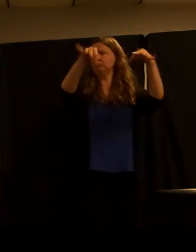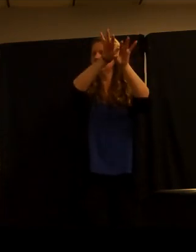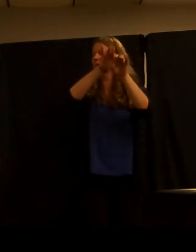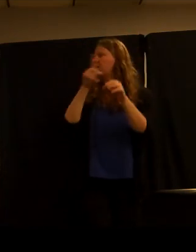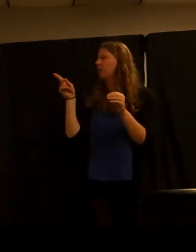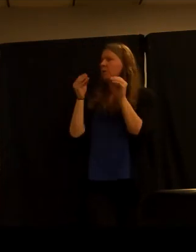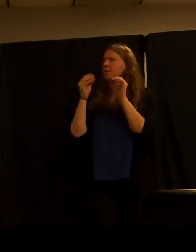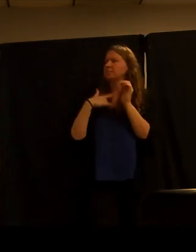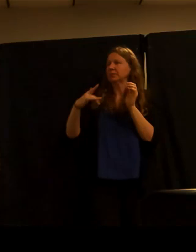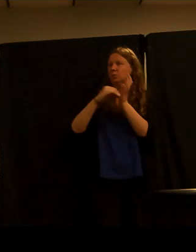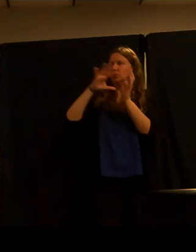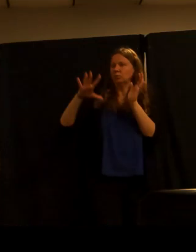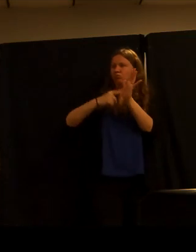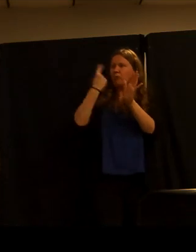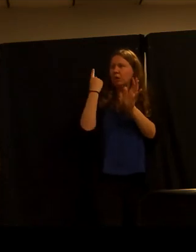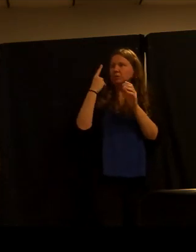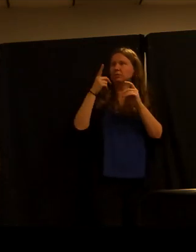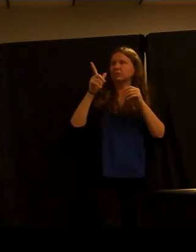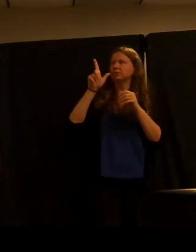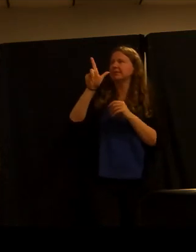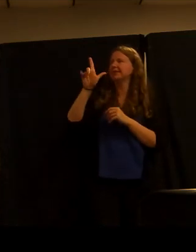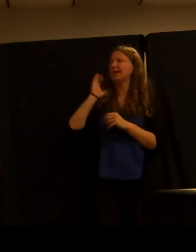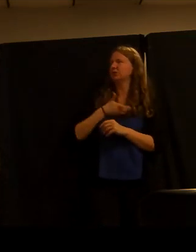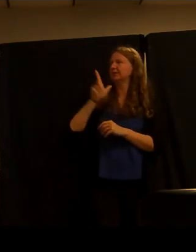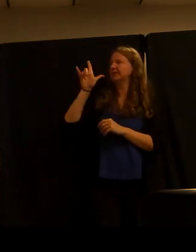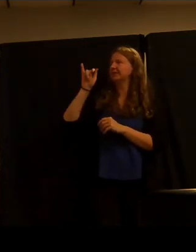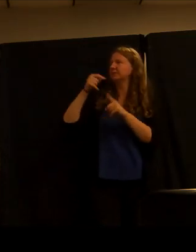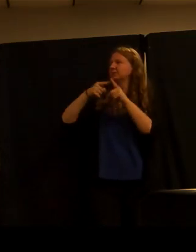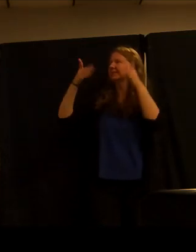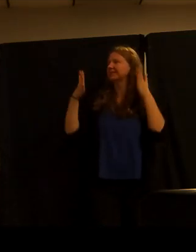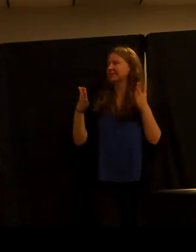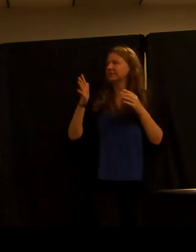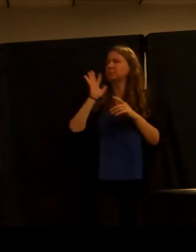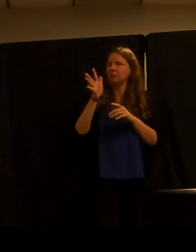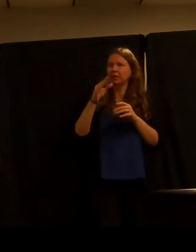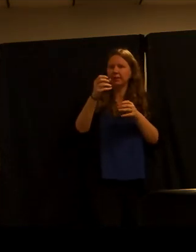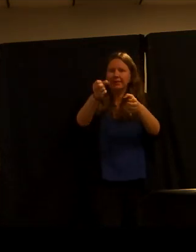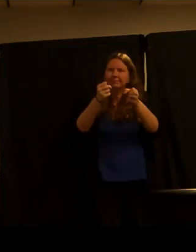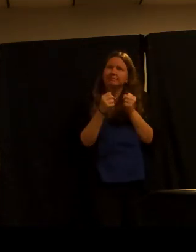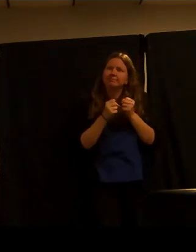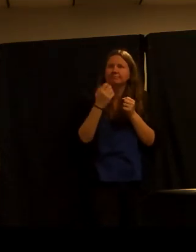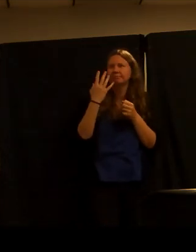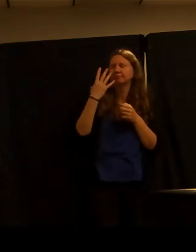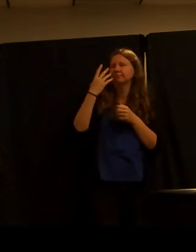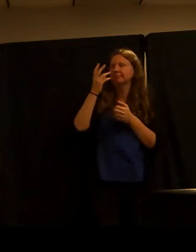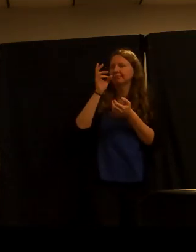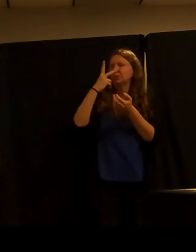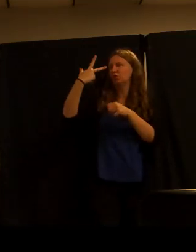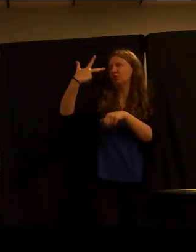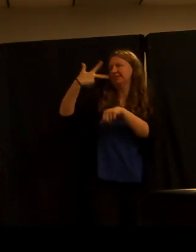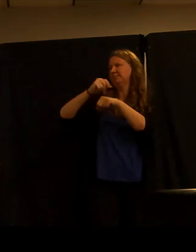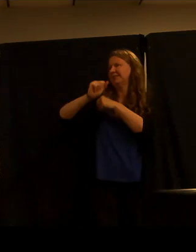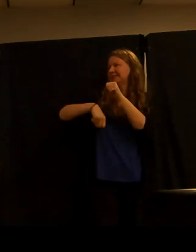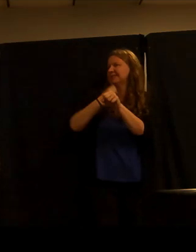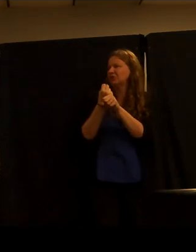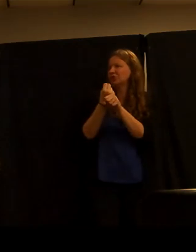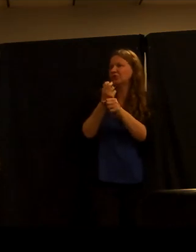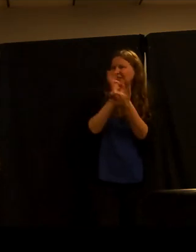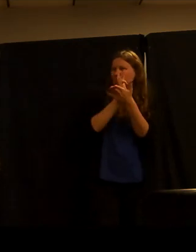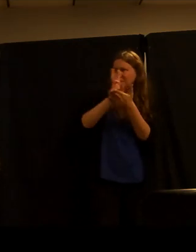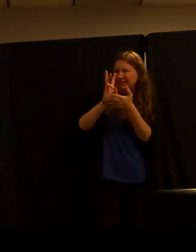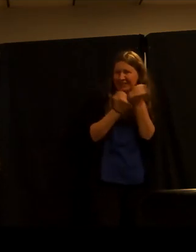a developmental tool that we use to apply with our teacher then can use it in the classroom. So our literacy